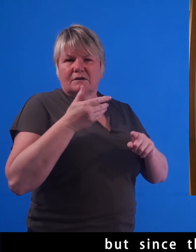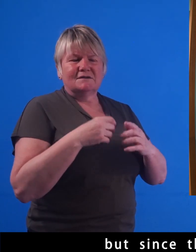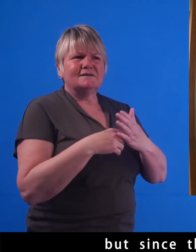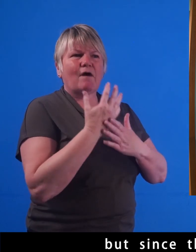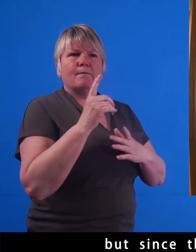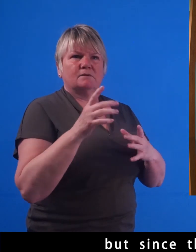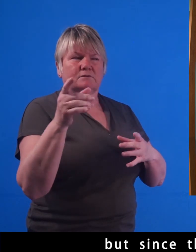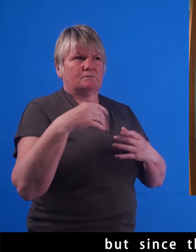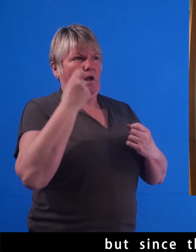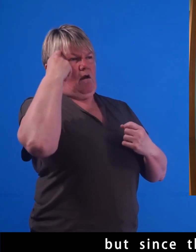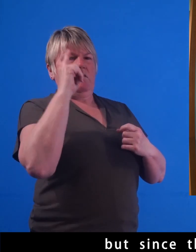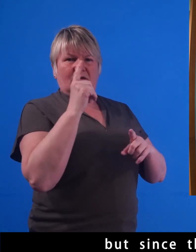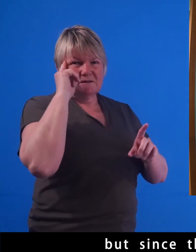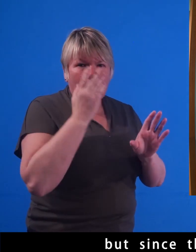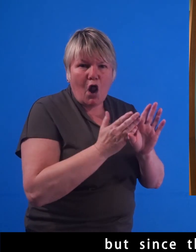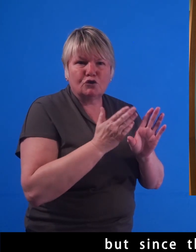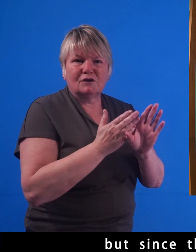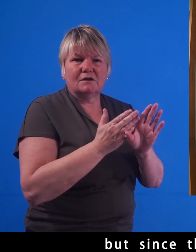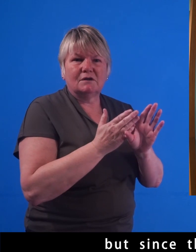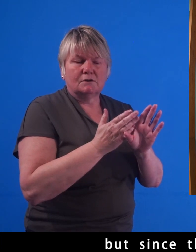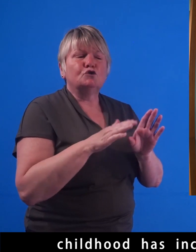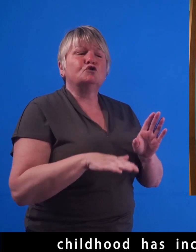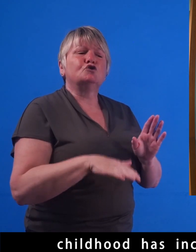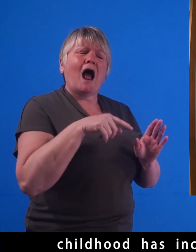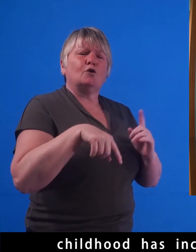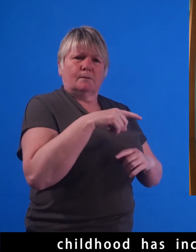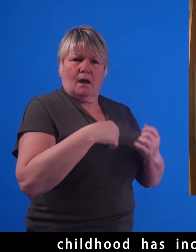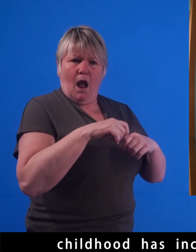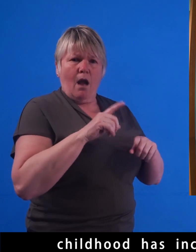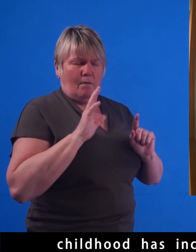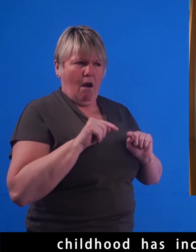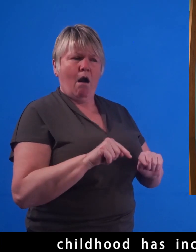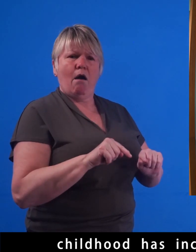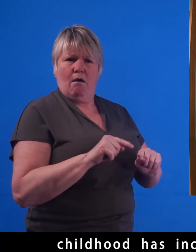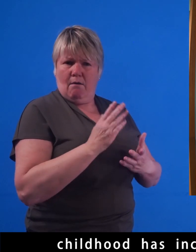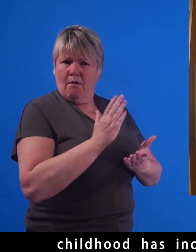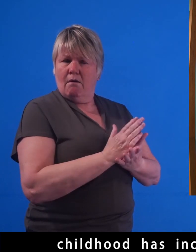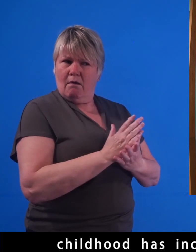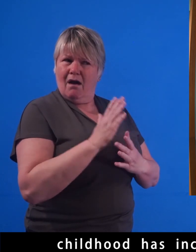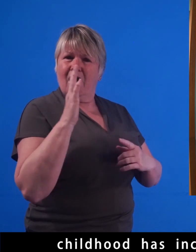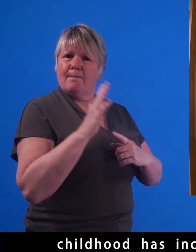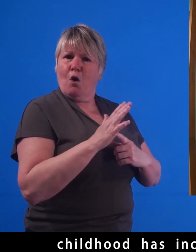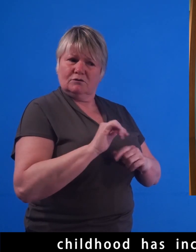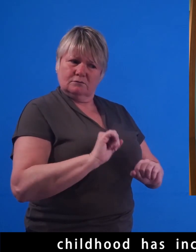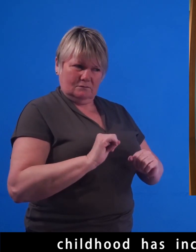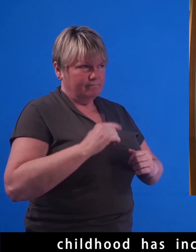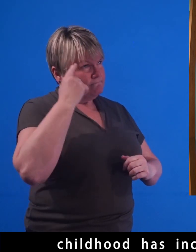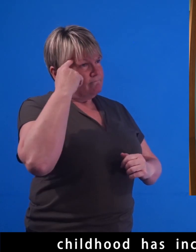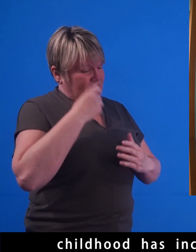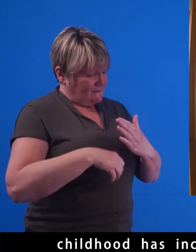20th century and the development of psychology, childhood has increasingly been seen as the most important